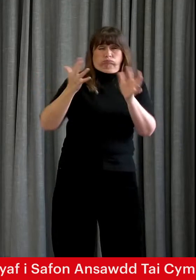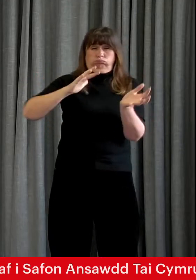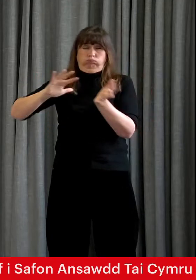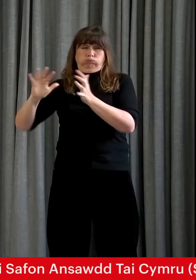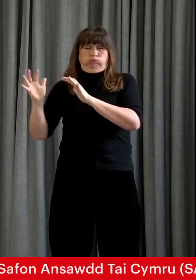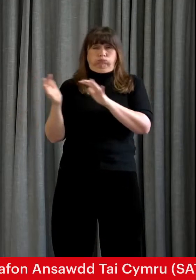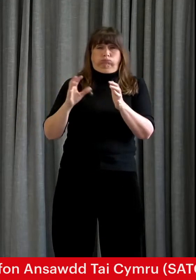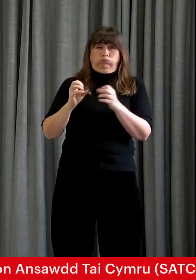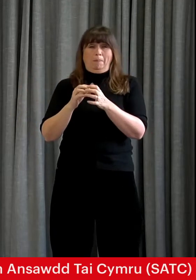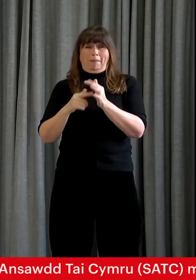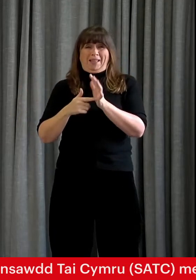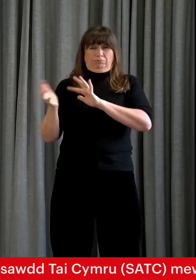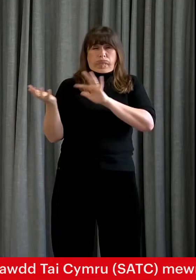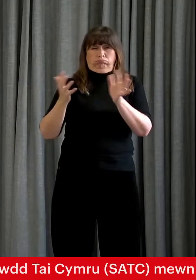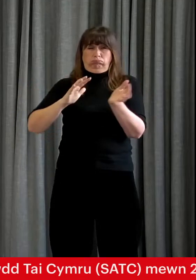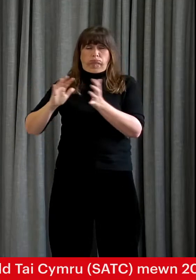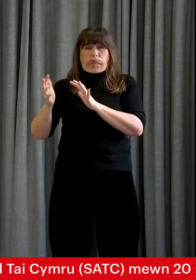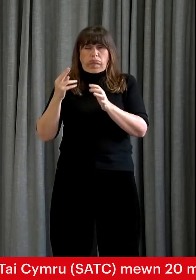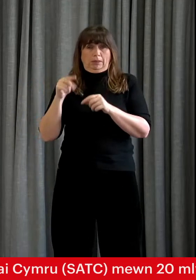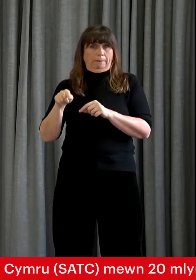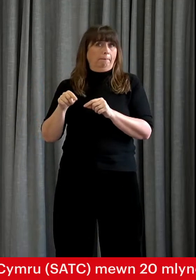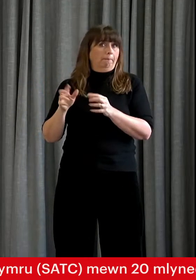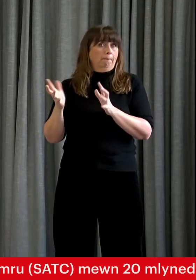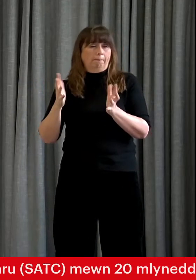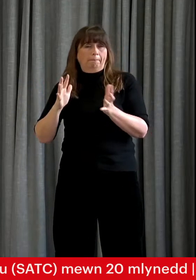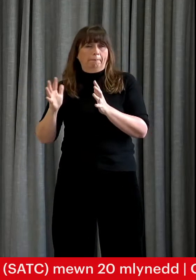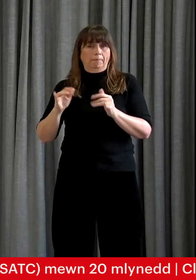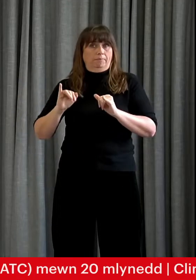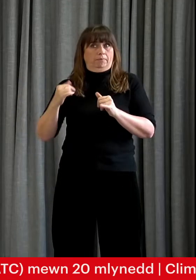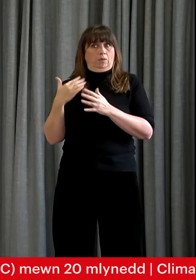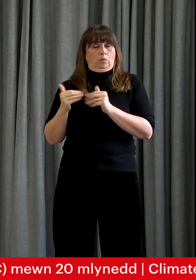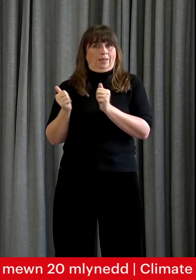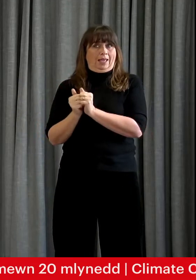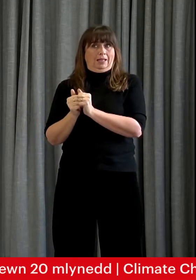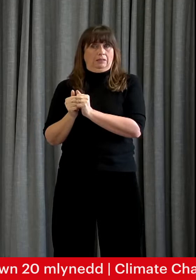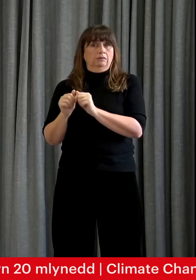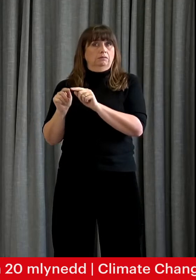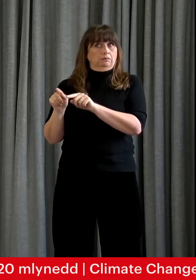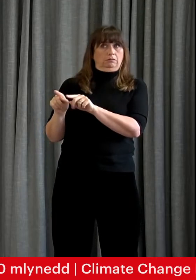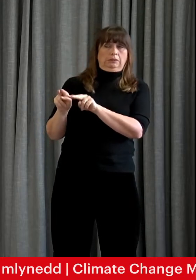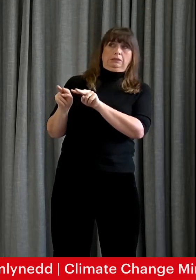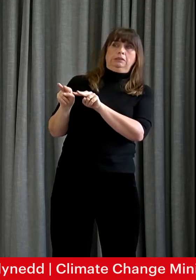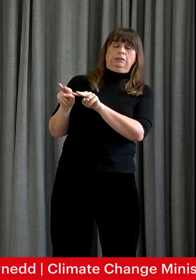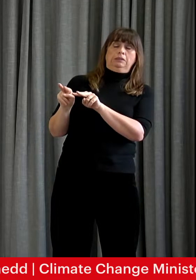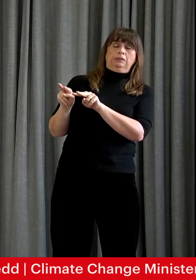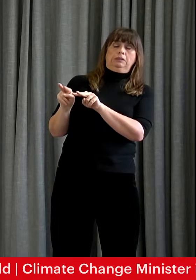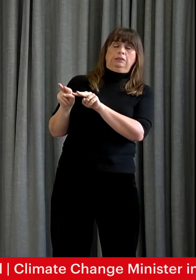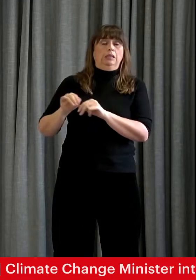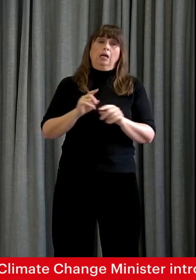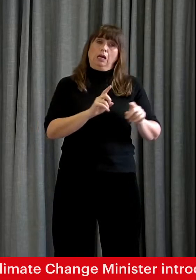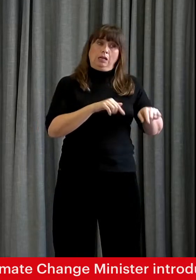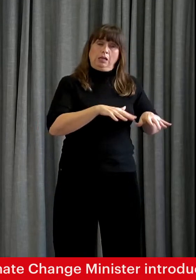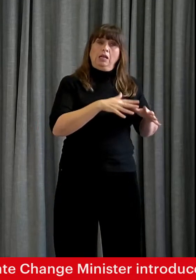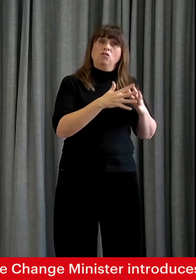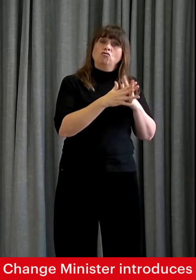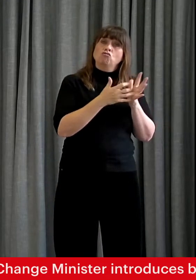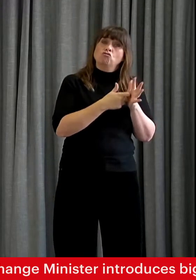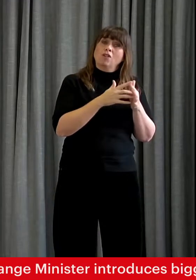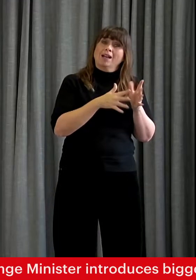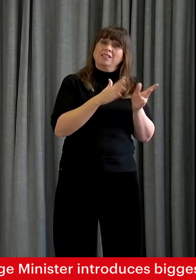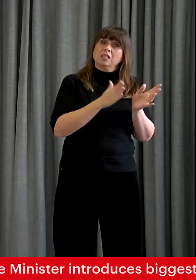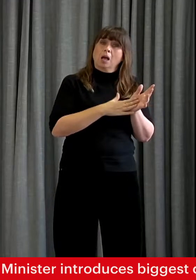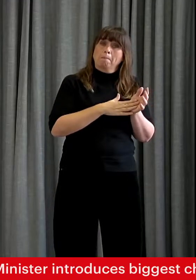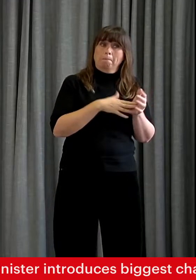end of last week, Northeast Wales really took the brunt of it in terms of here. We've heard from residents, particularly near Wrexham, who